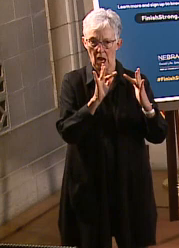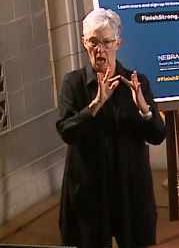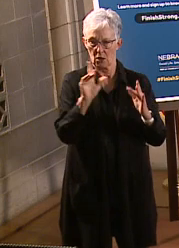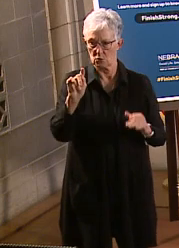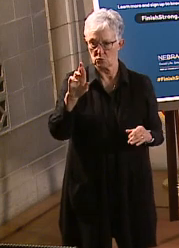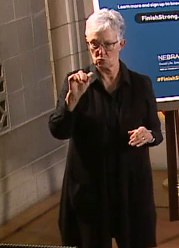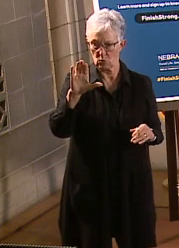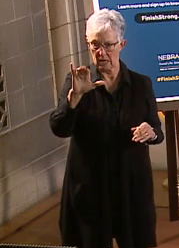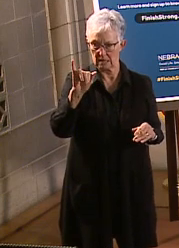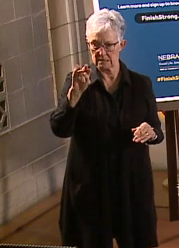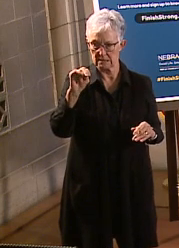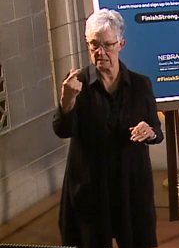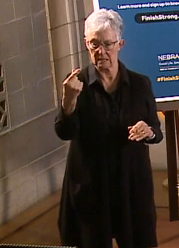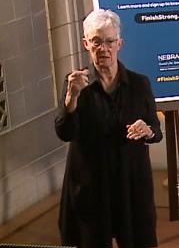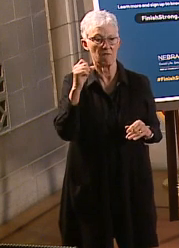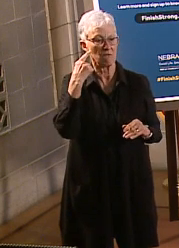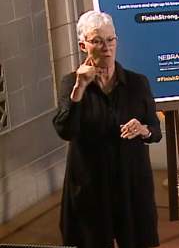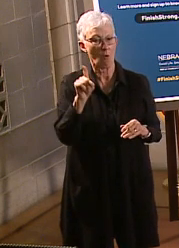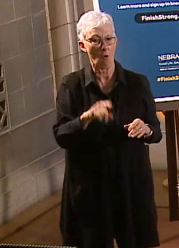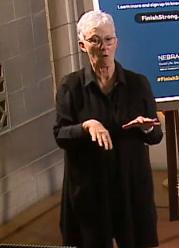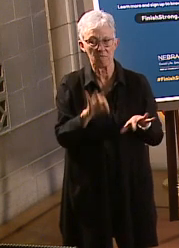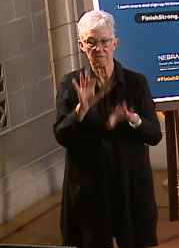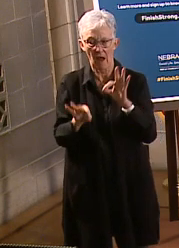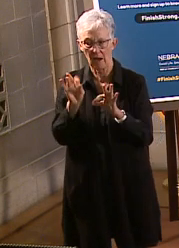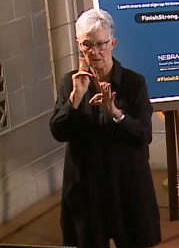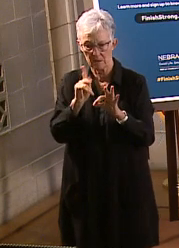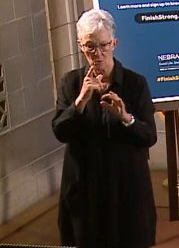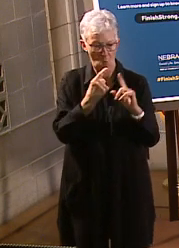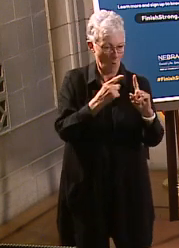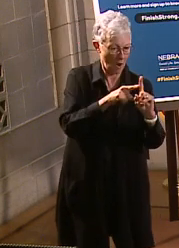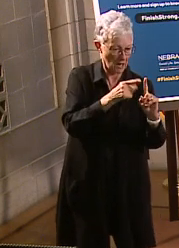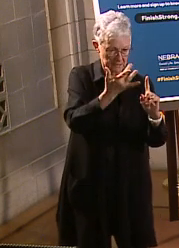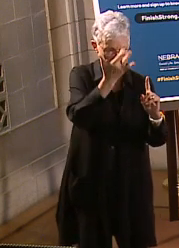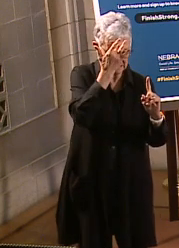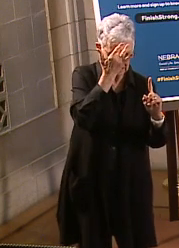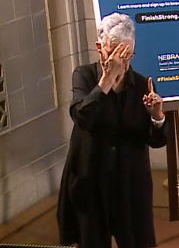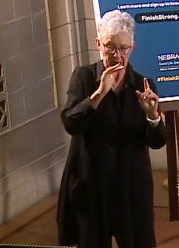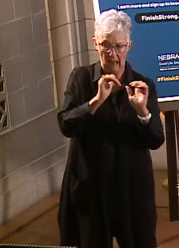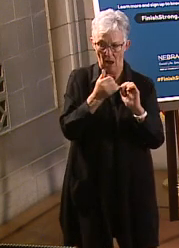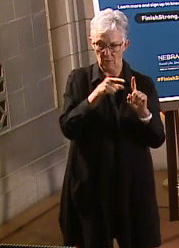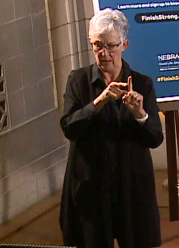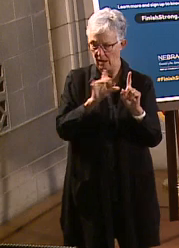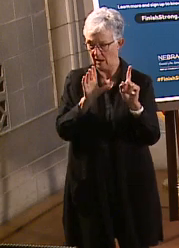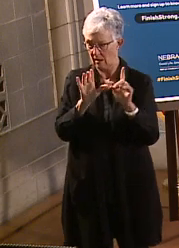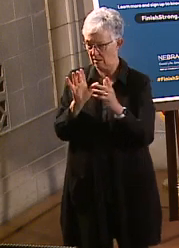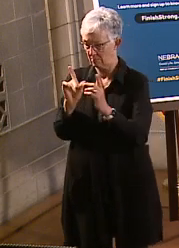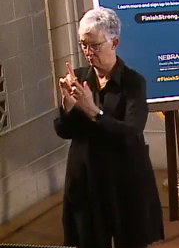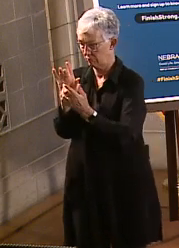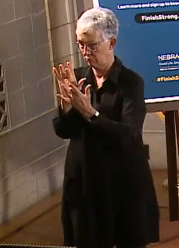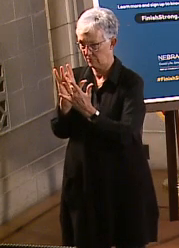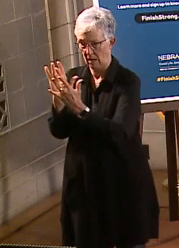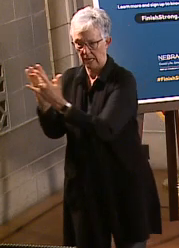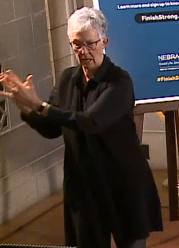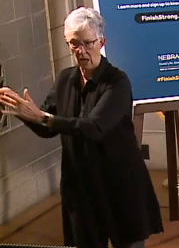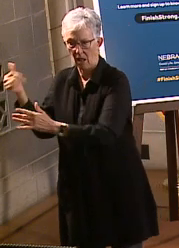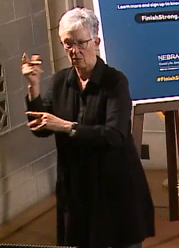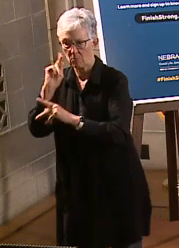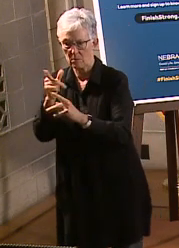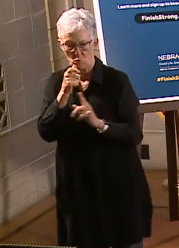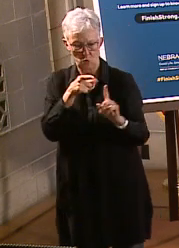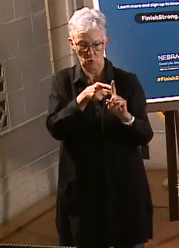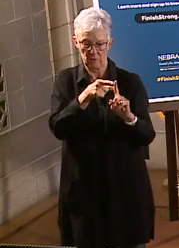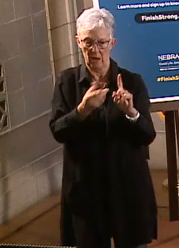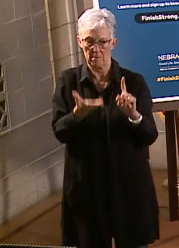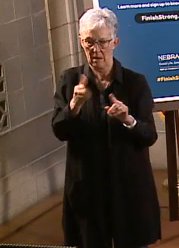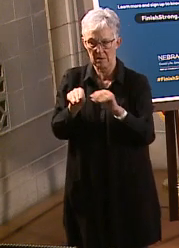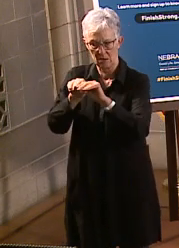clusters from spreading. We appreciate the opportunity to serve and to do our part in helping to slow the spread of COVID-19 in the state of